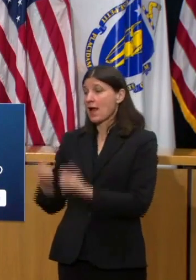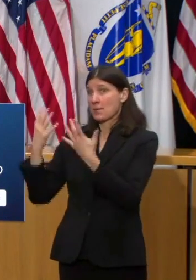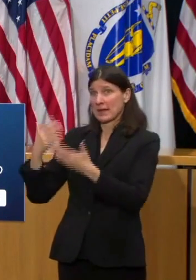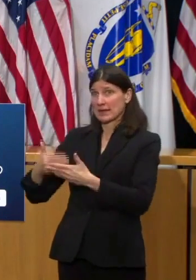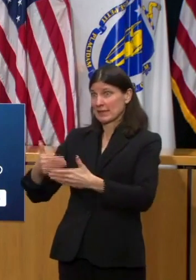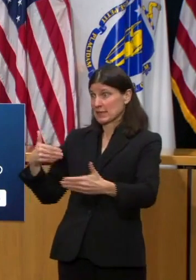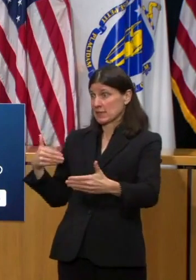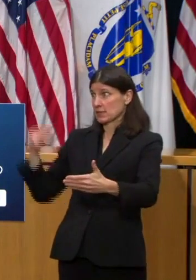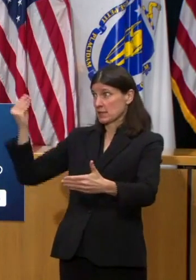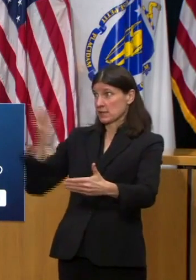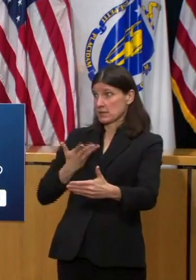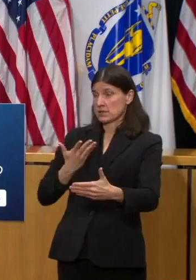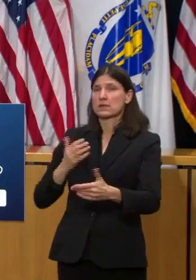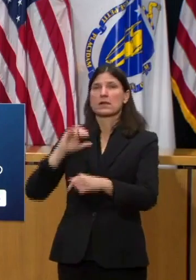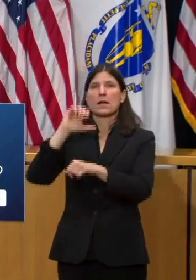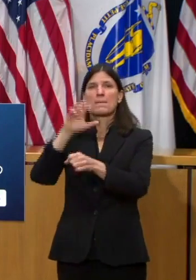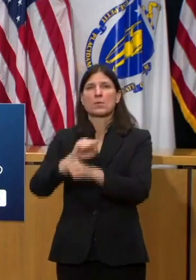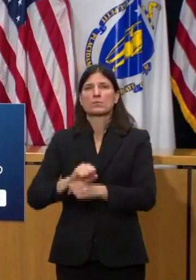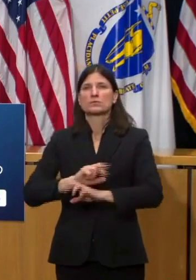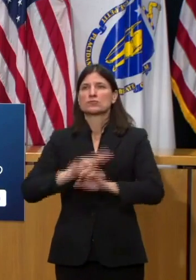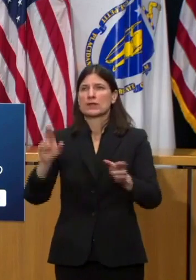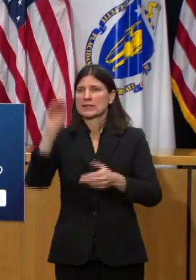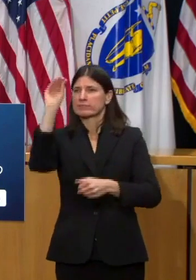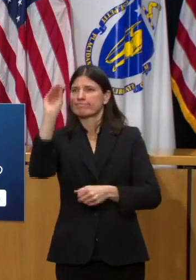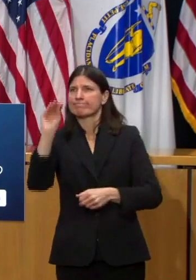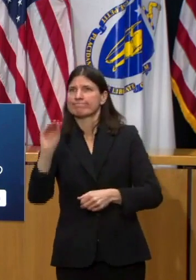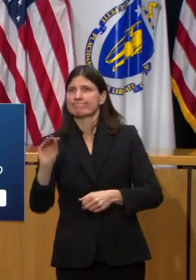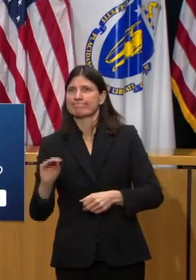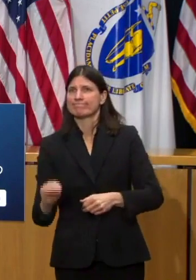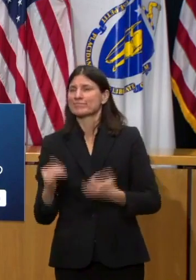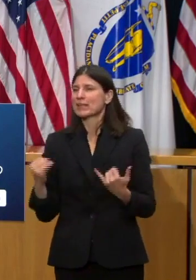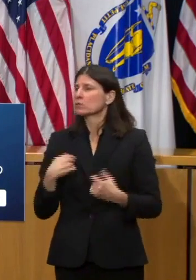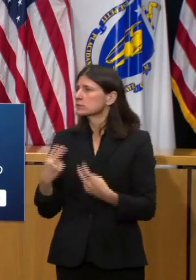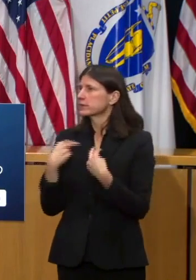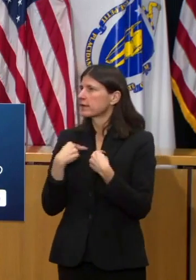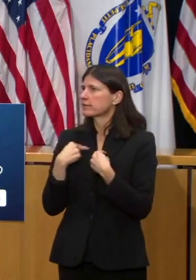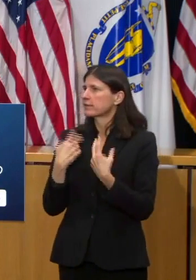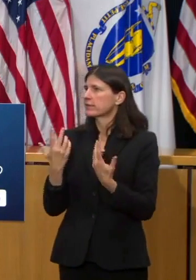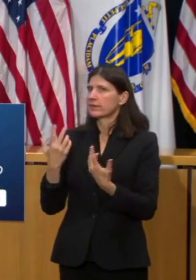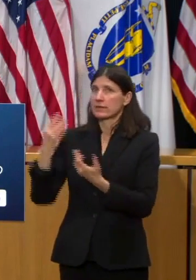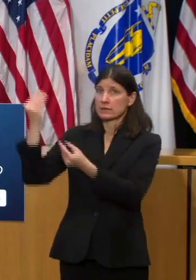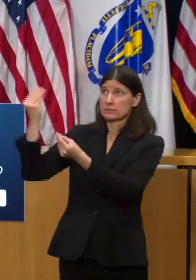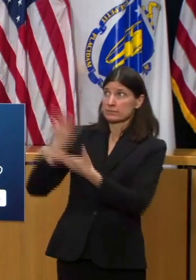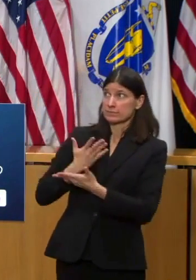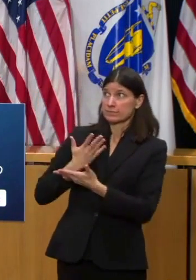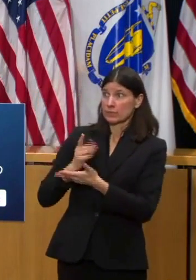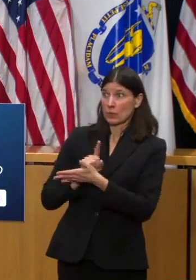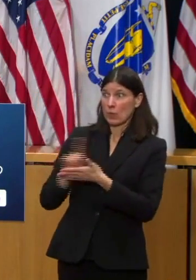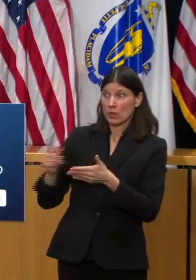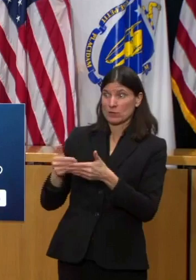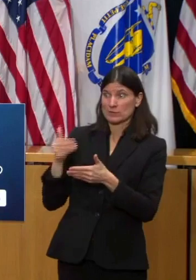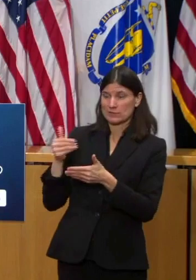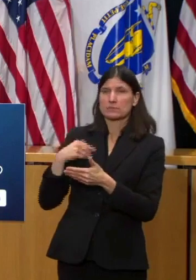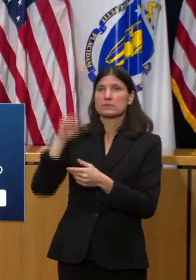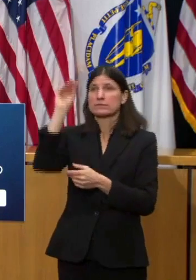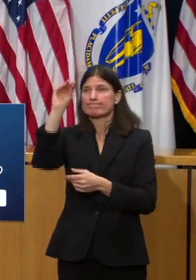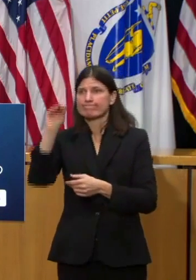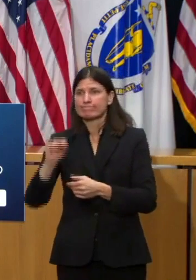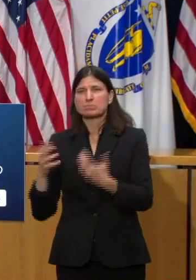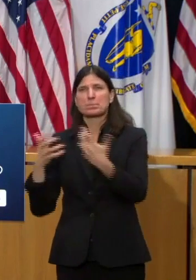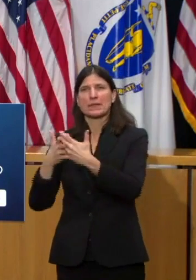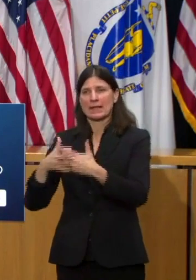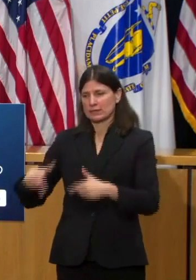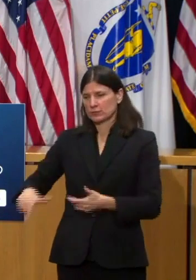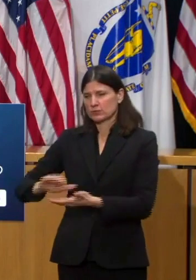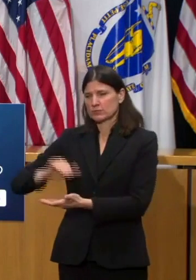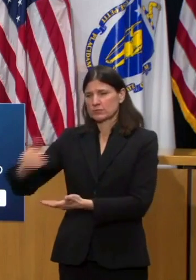three-week commitment that we can order against, then we can say to the provider community, this is what we think your appointment opportunities are going to look like for the next